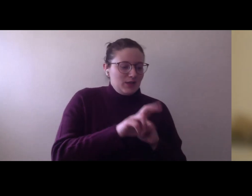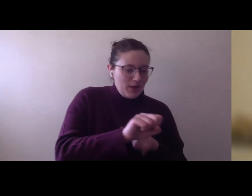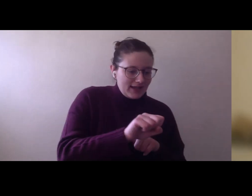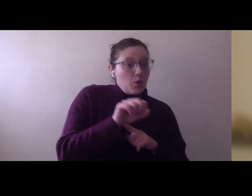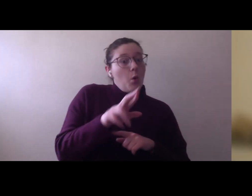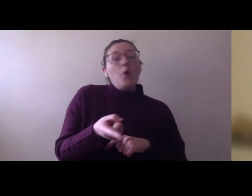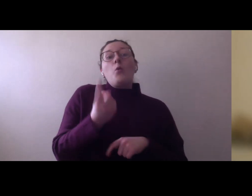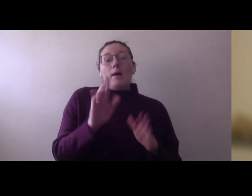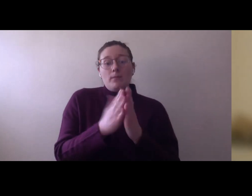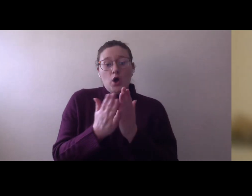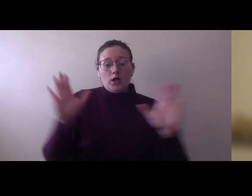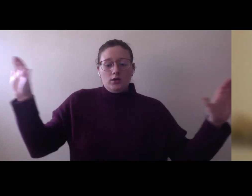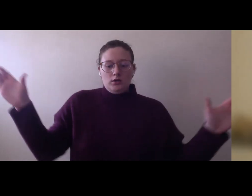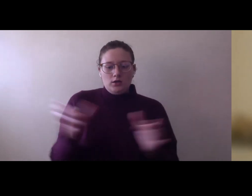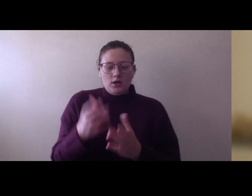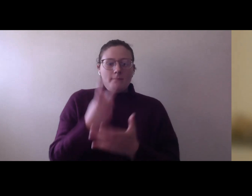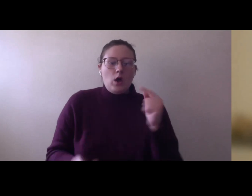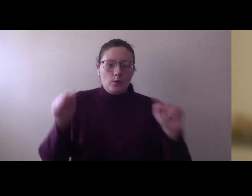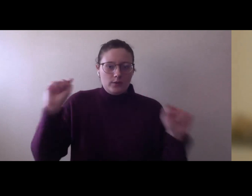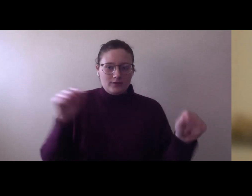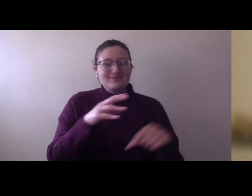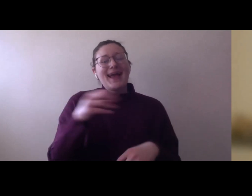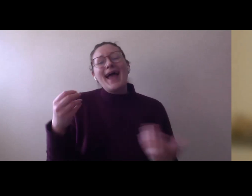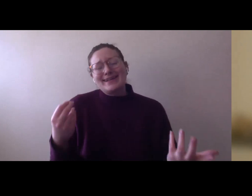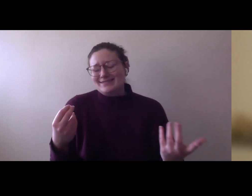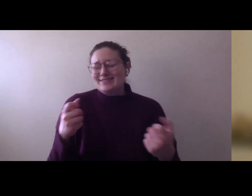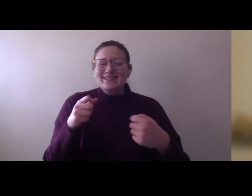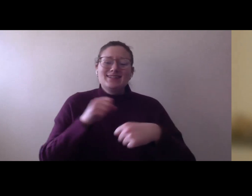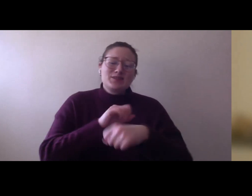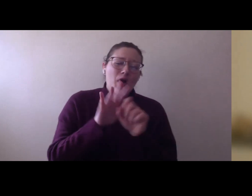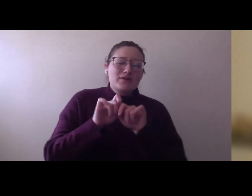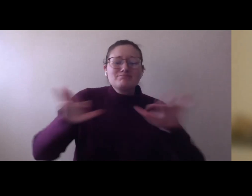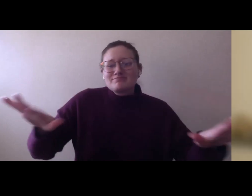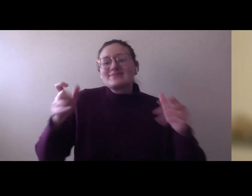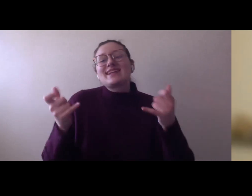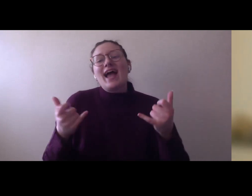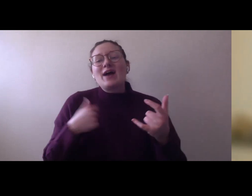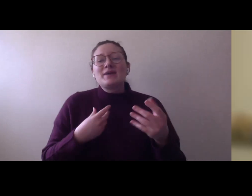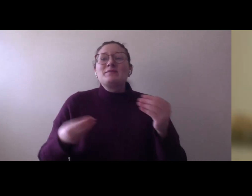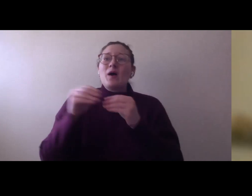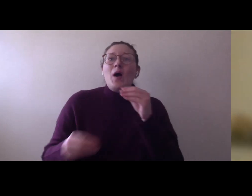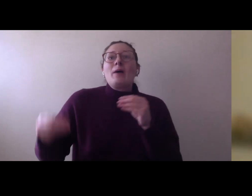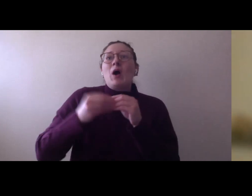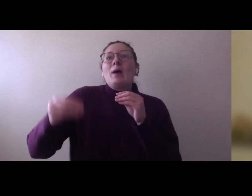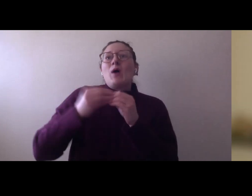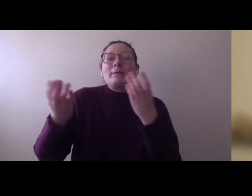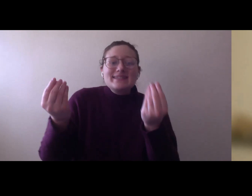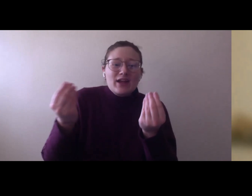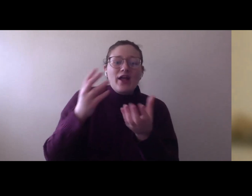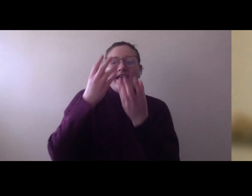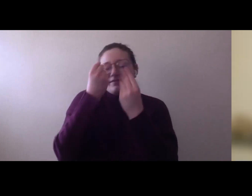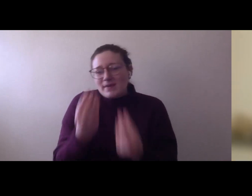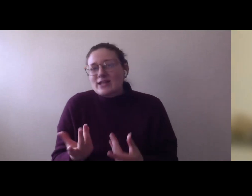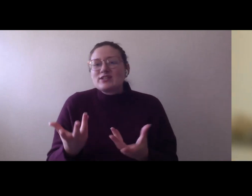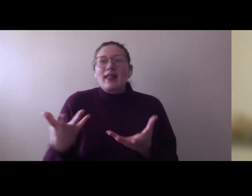cover both. And also just the pandemic, and I'm getting more and more materials. So, so